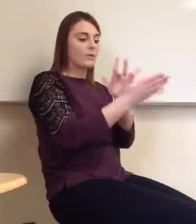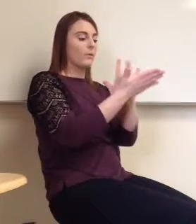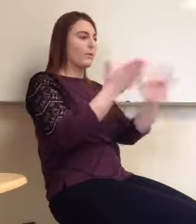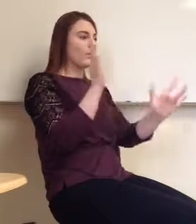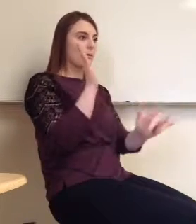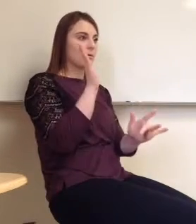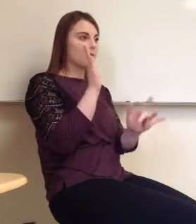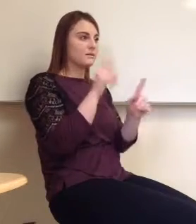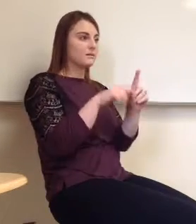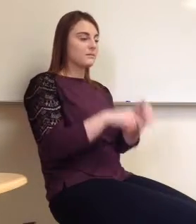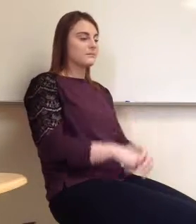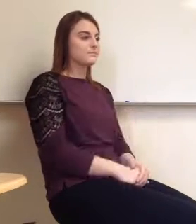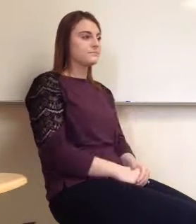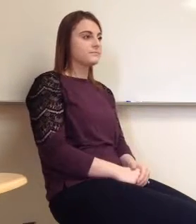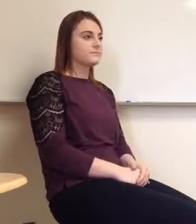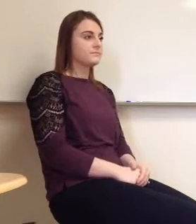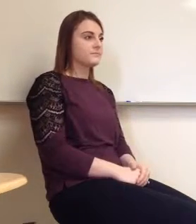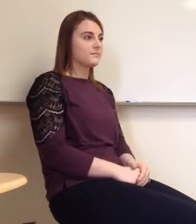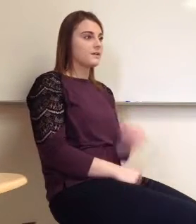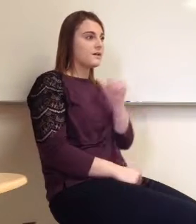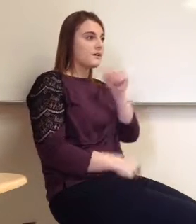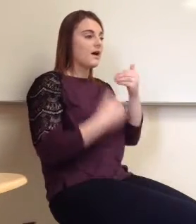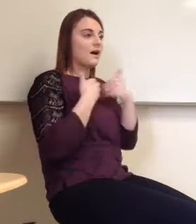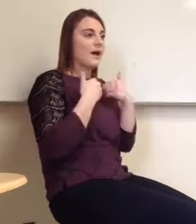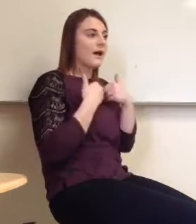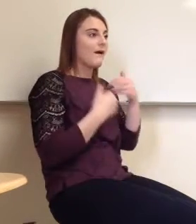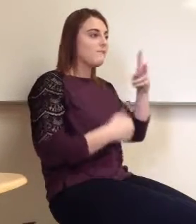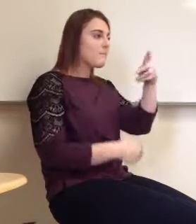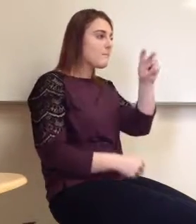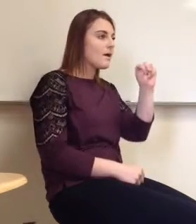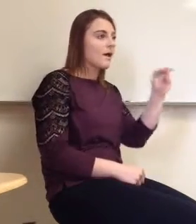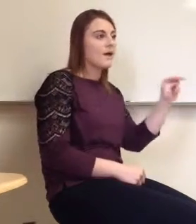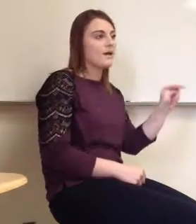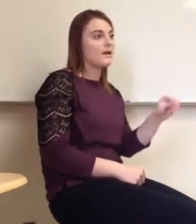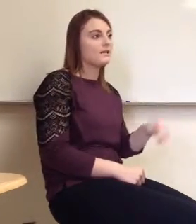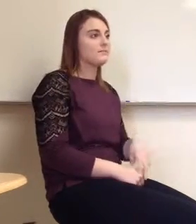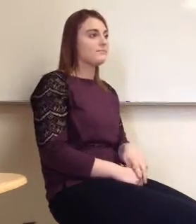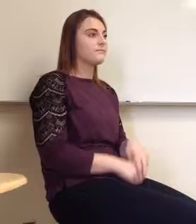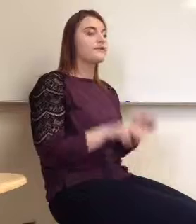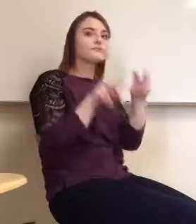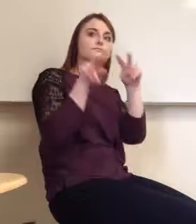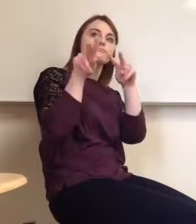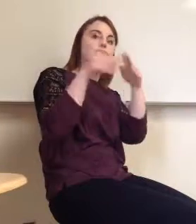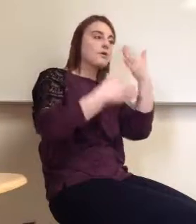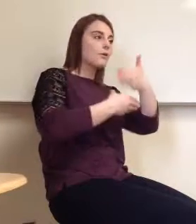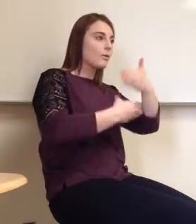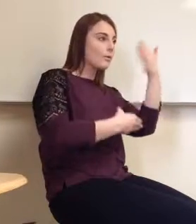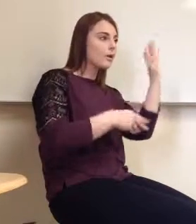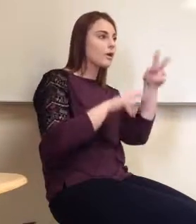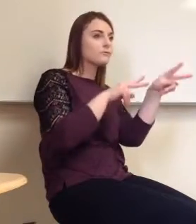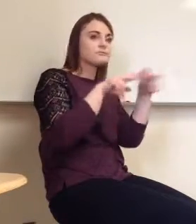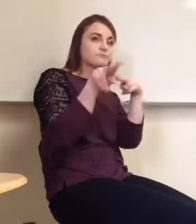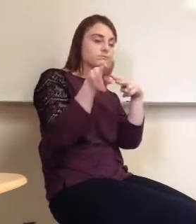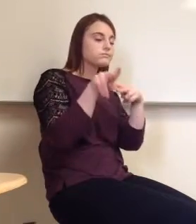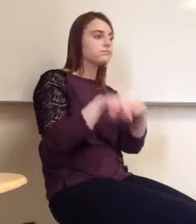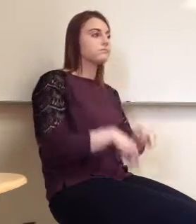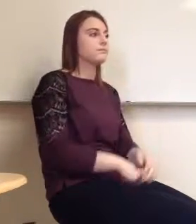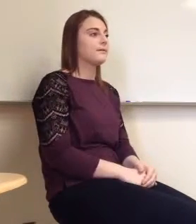pen. They stare out the window. They refuse and resist. Books, I say to